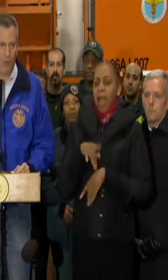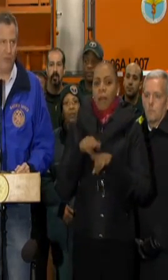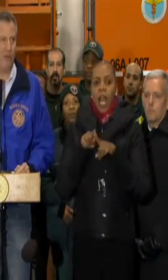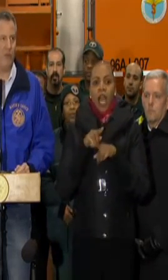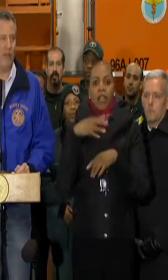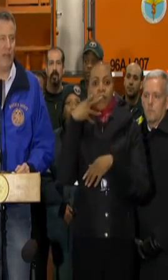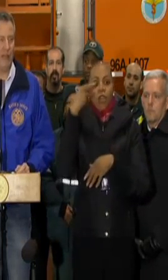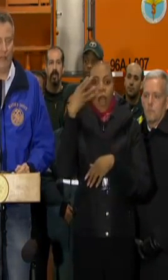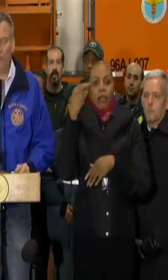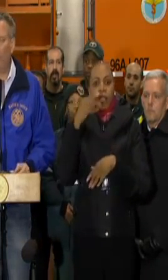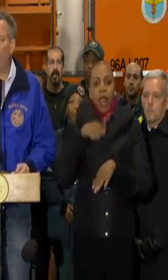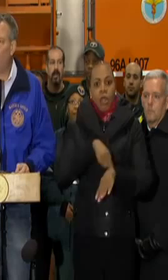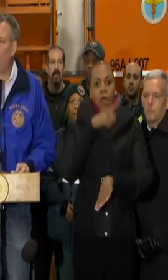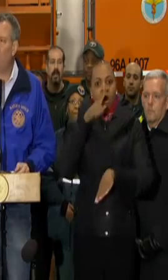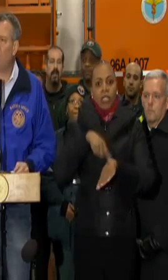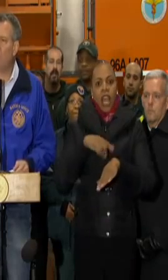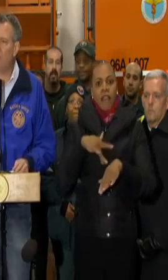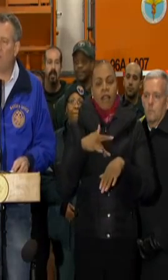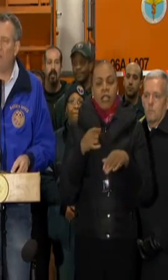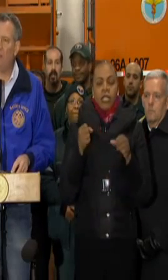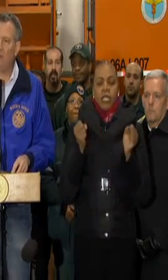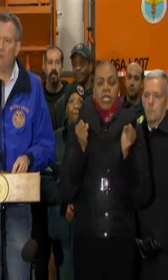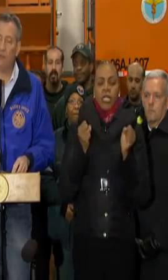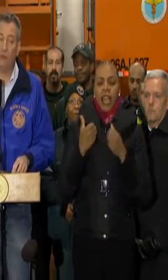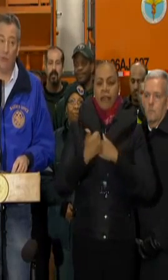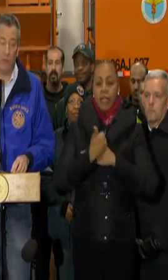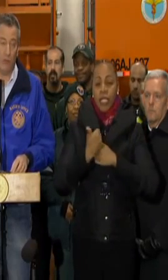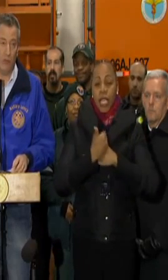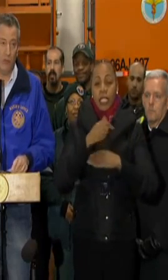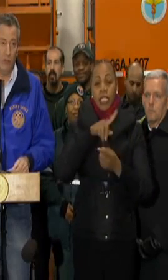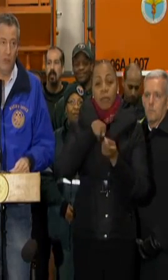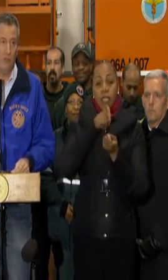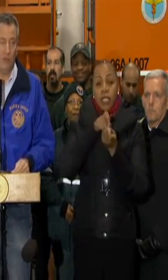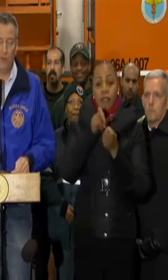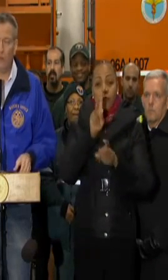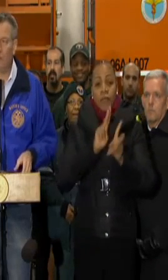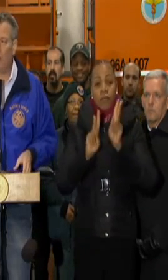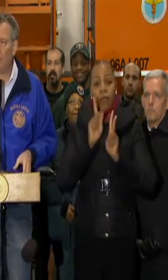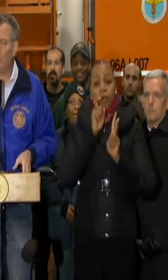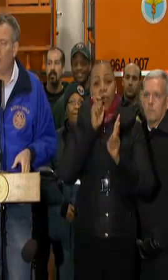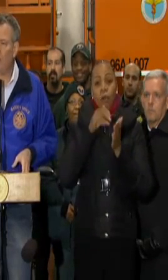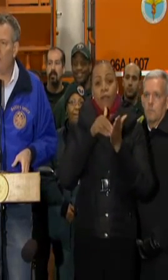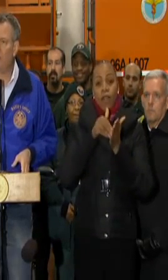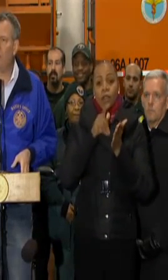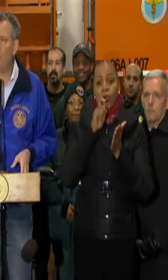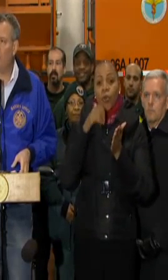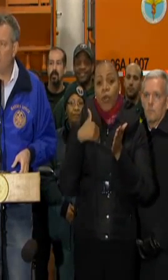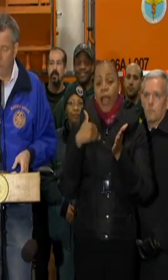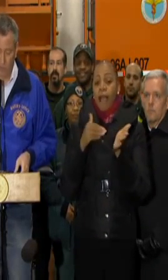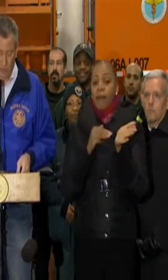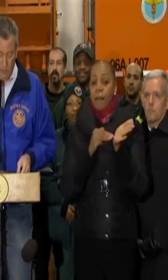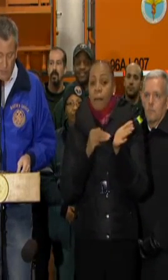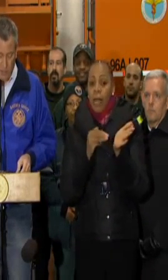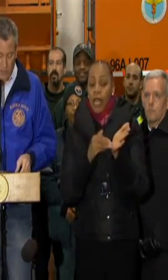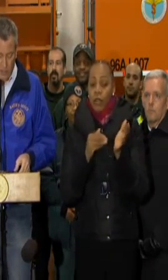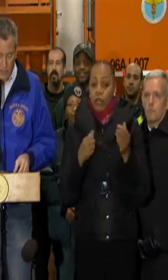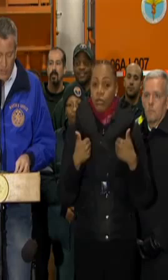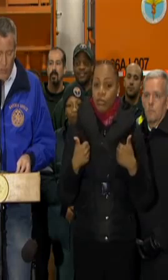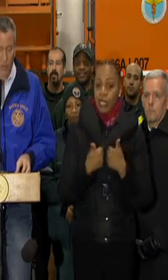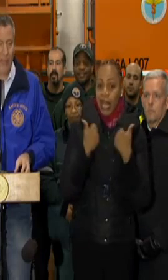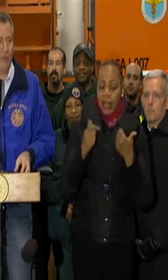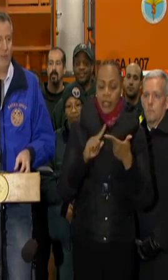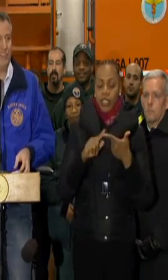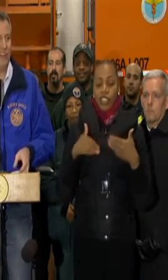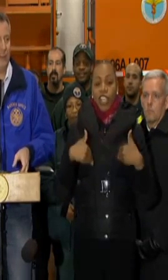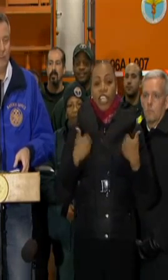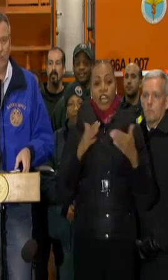it will feel bad, and it will be dangerous, particularly to folks who are vulnerable, the folks who have medical challenges, to young children. So I don't